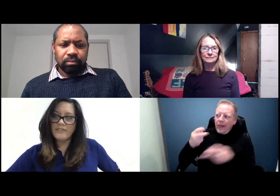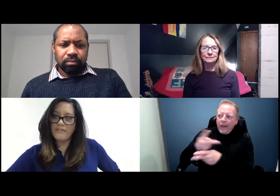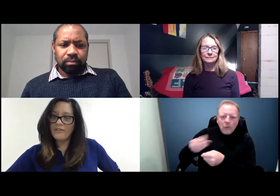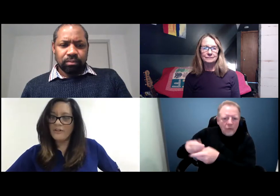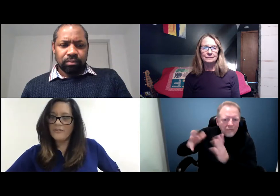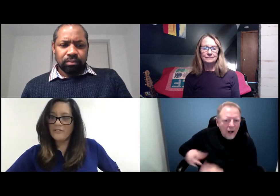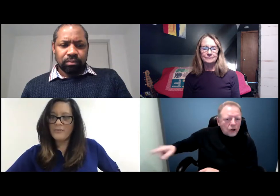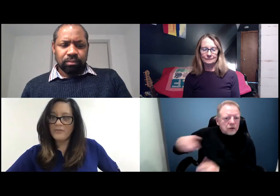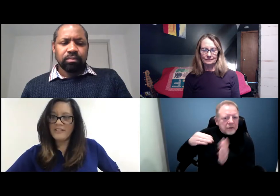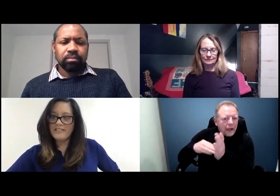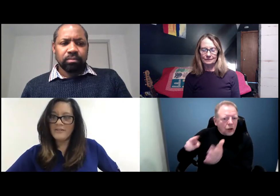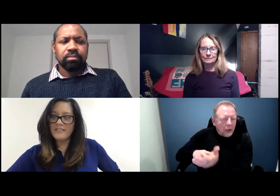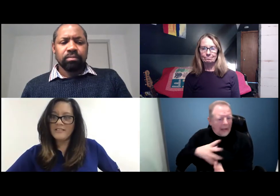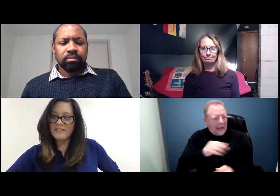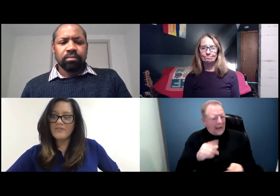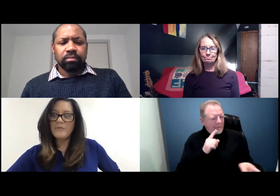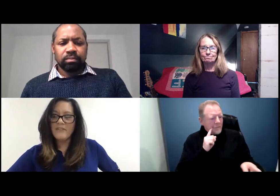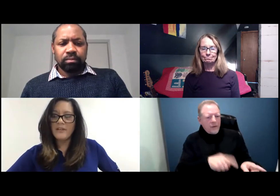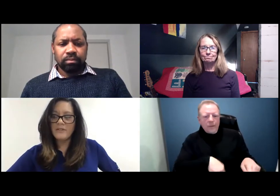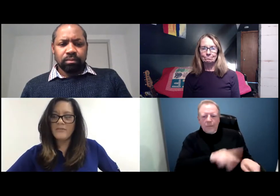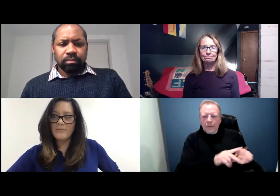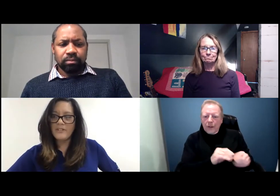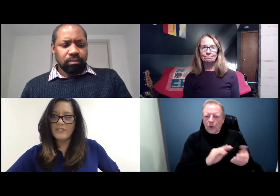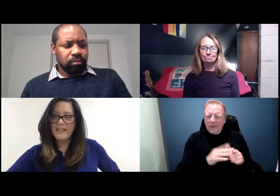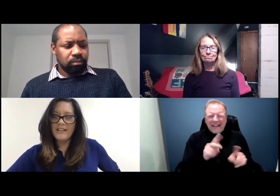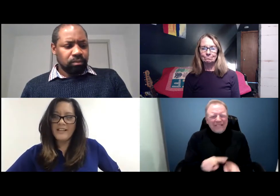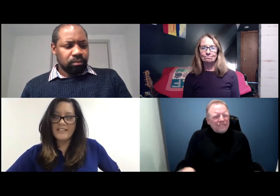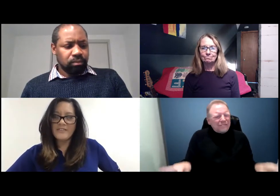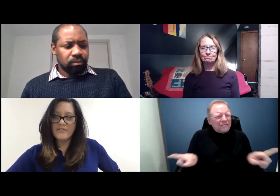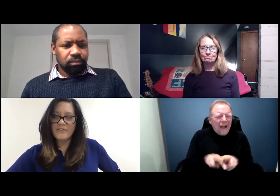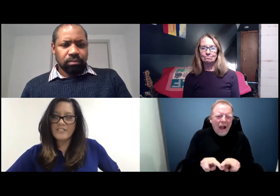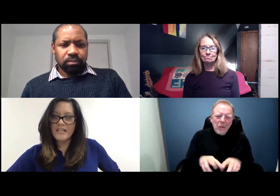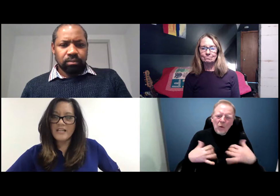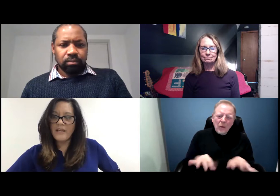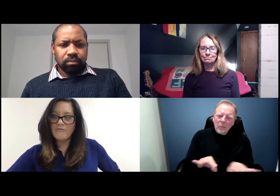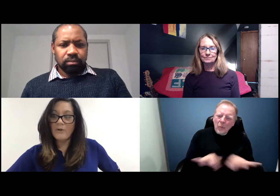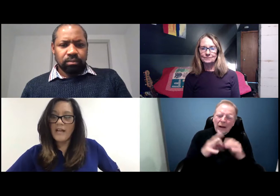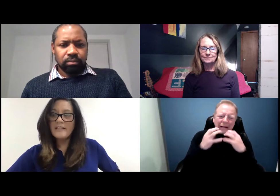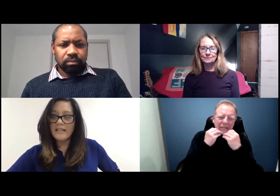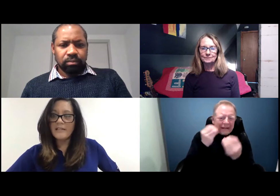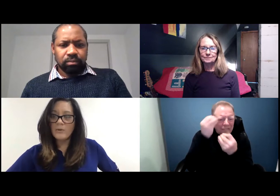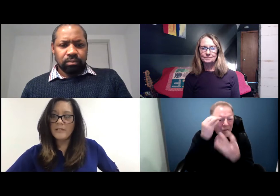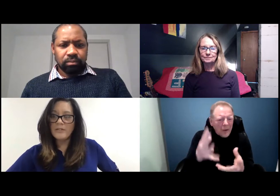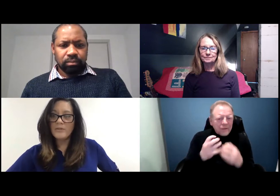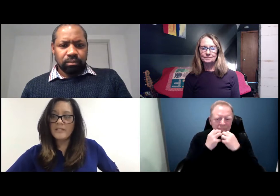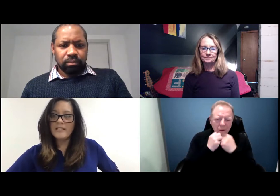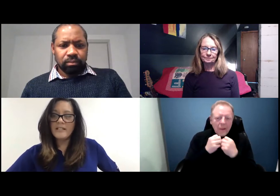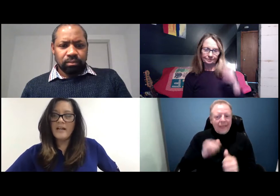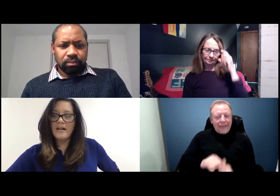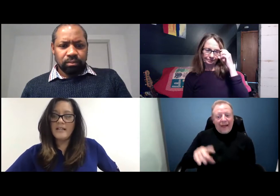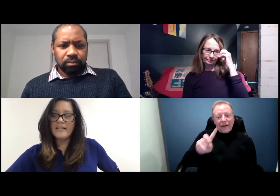for the deaf and hard of hearing community. So it's extremely valuable information. And it's the first time that Rhode Island data will be